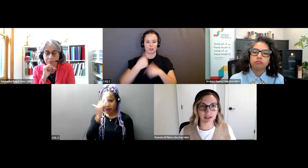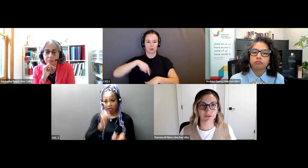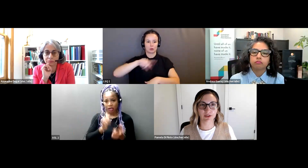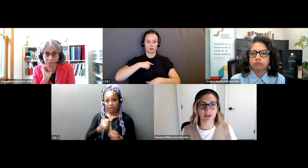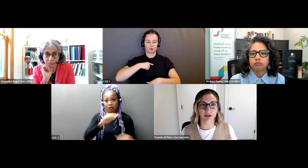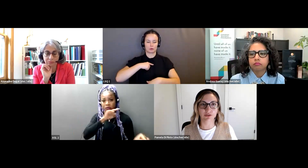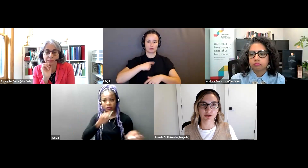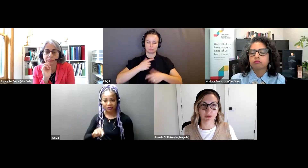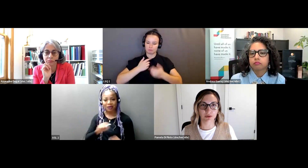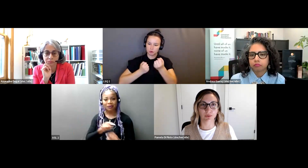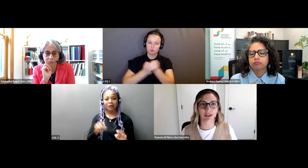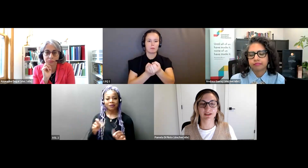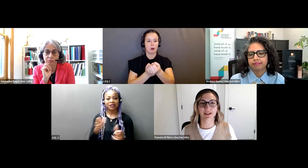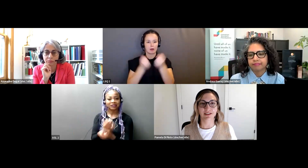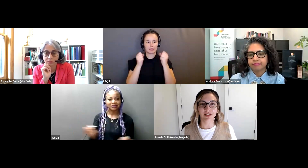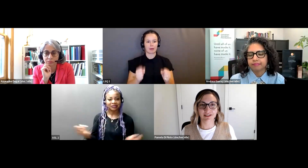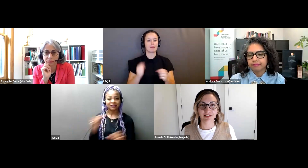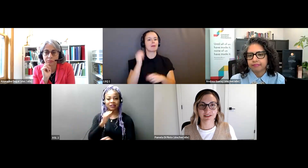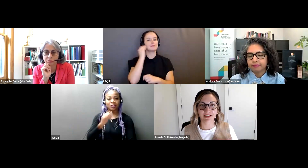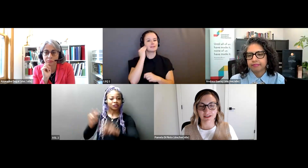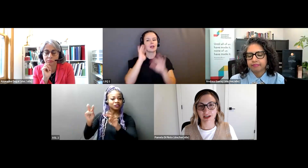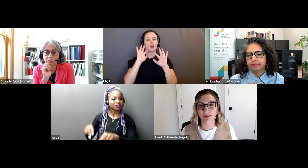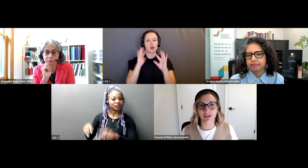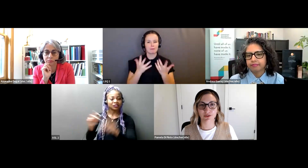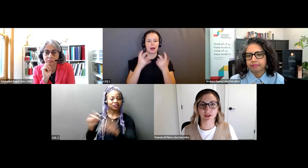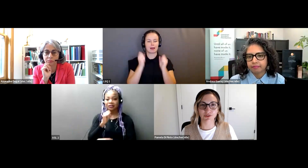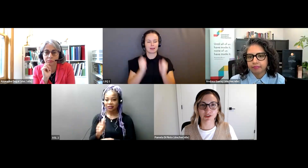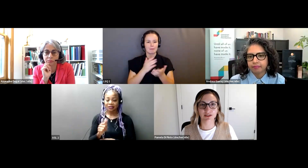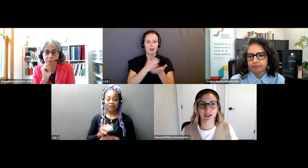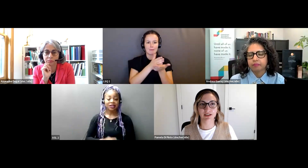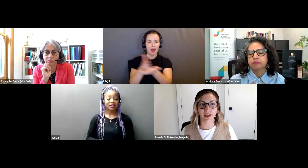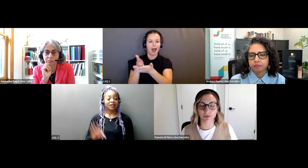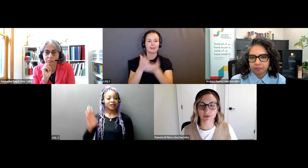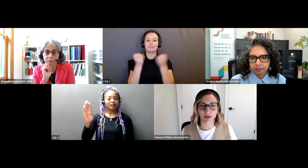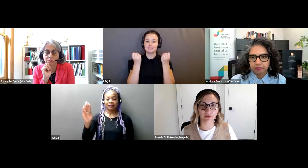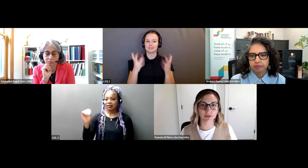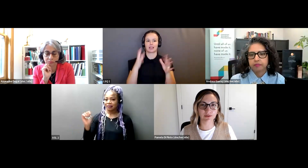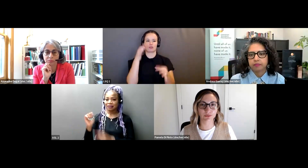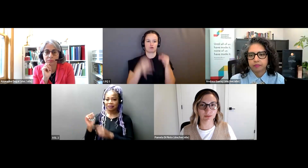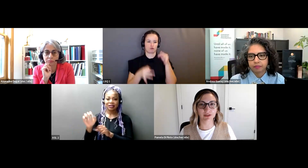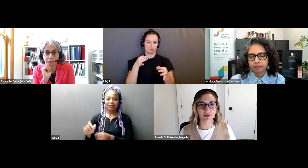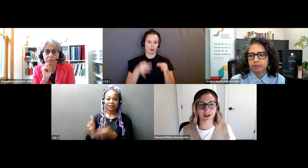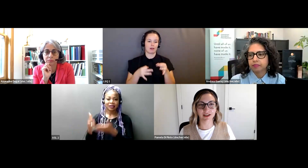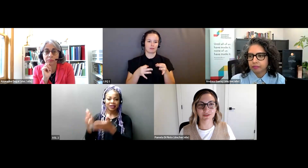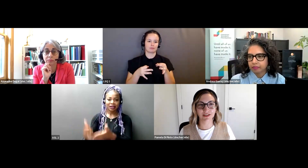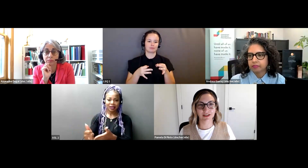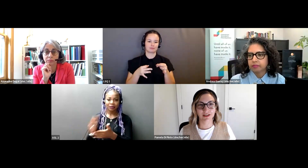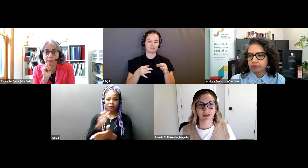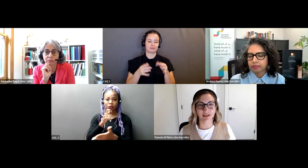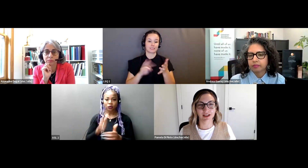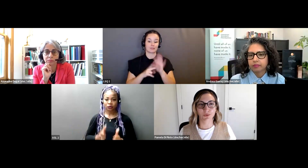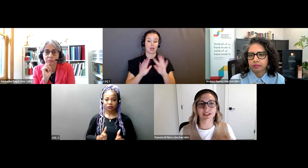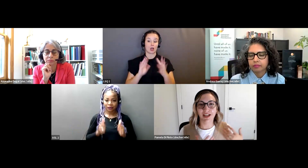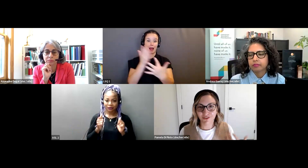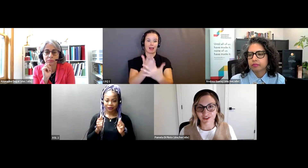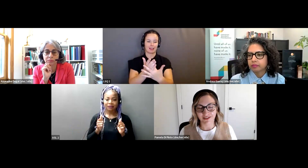in a safe and non-judgmental way. This is the type of intervention that can help survivors rebuild their lives.